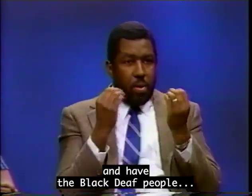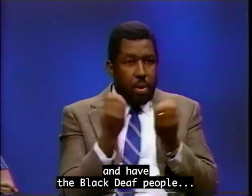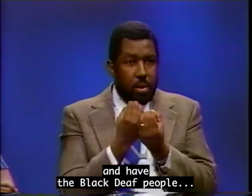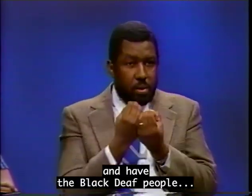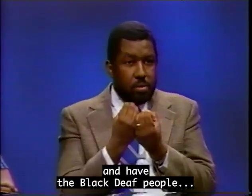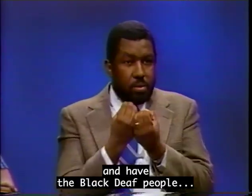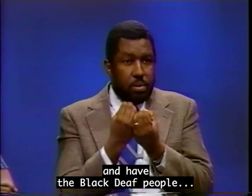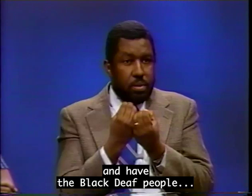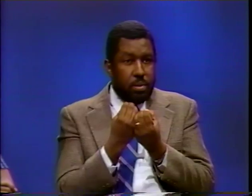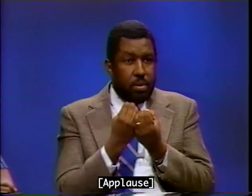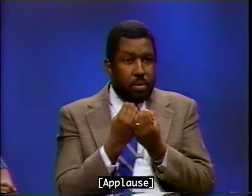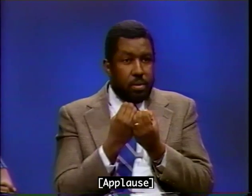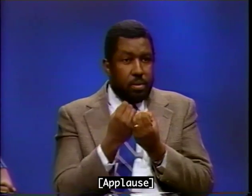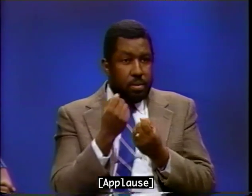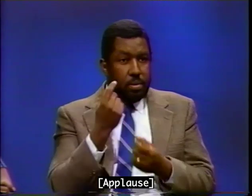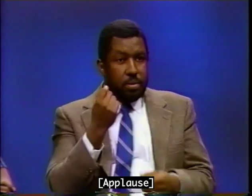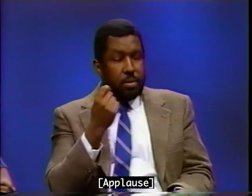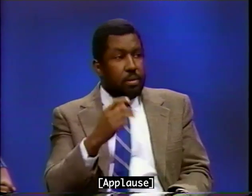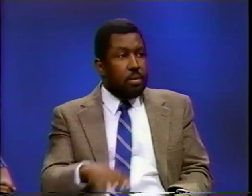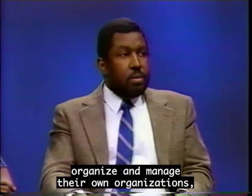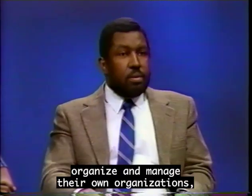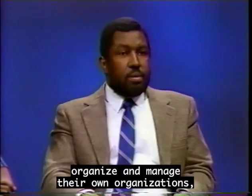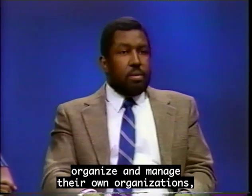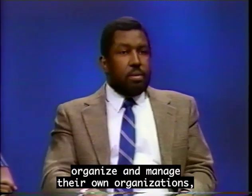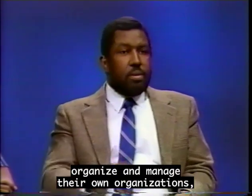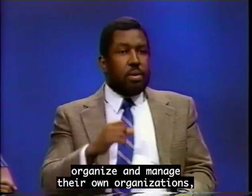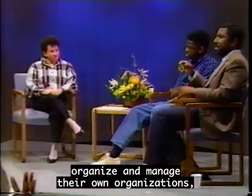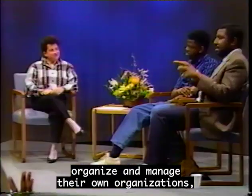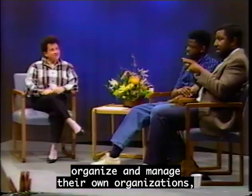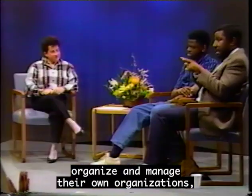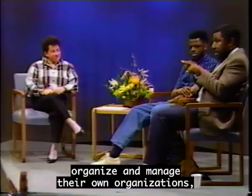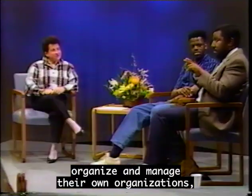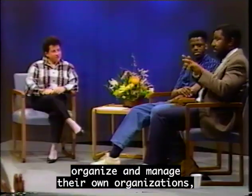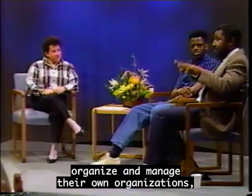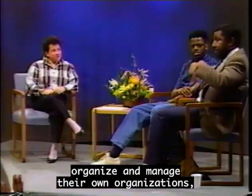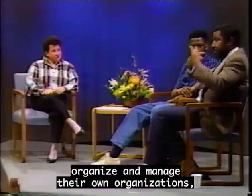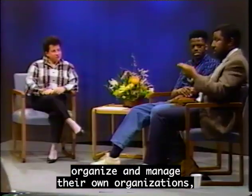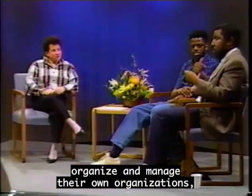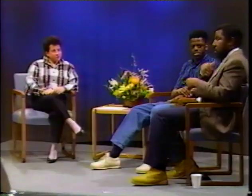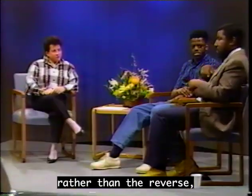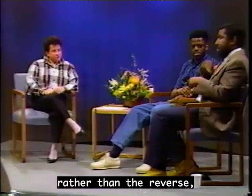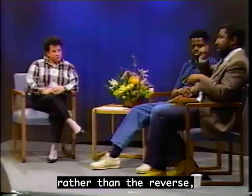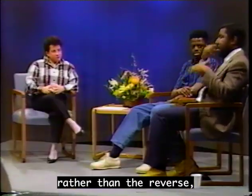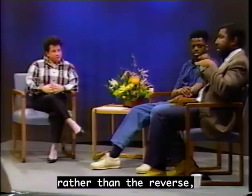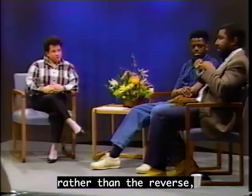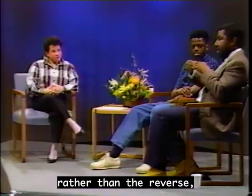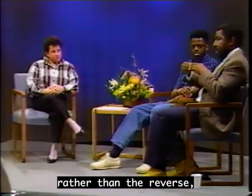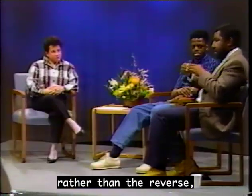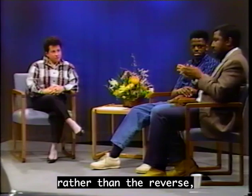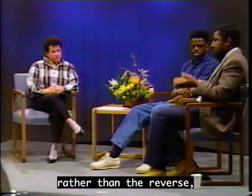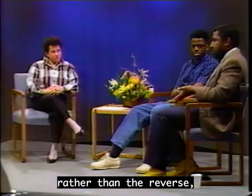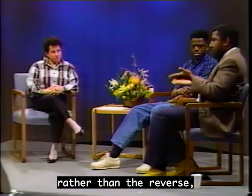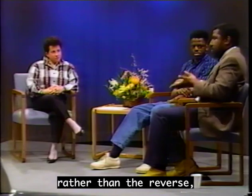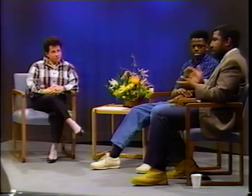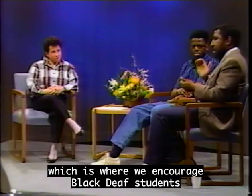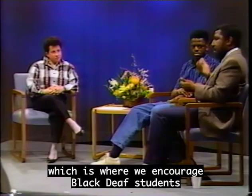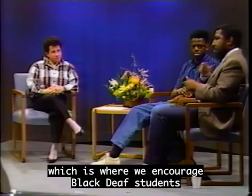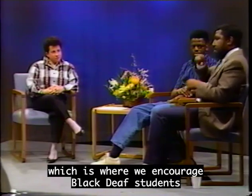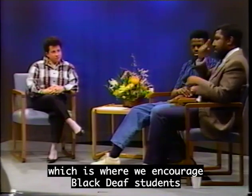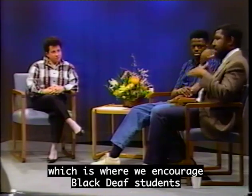black deaf people organize and manage their own organizations rather than the reverse, which is where